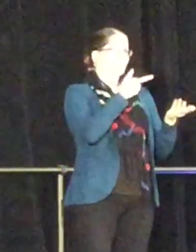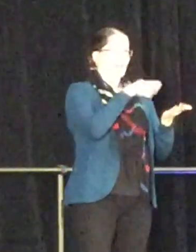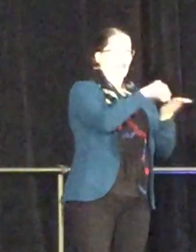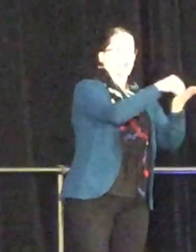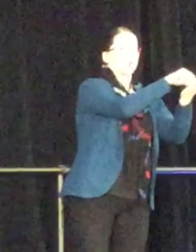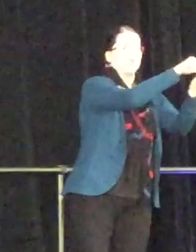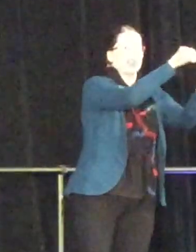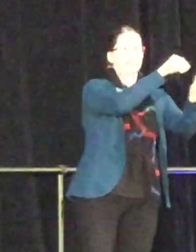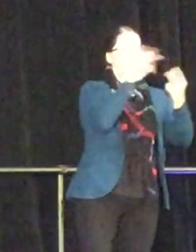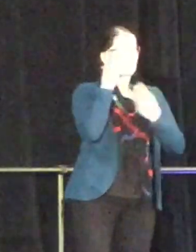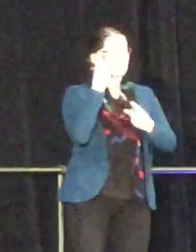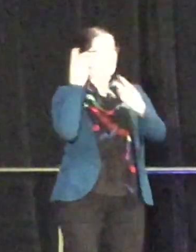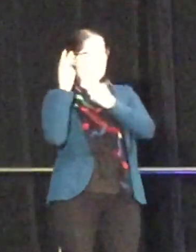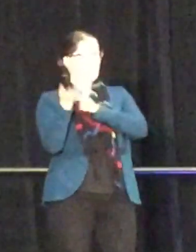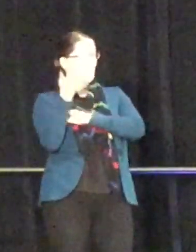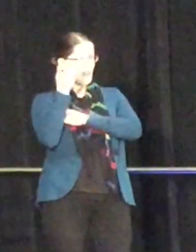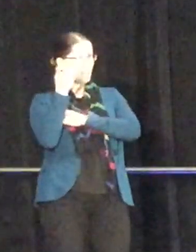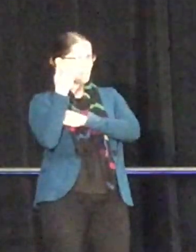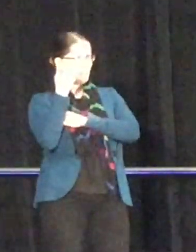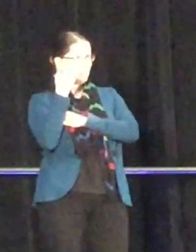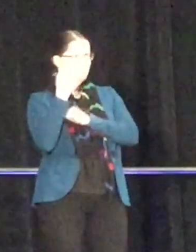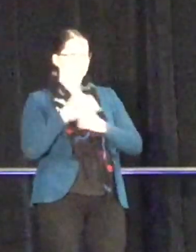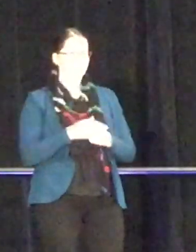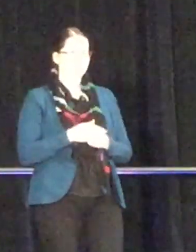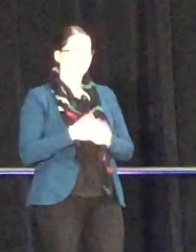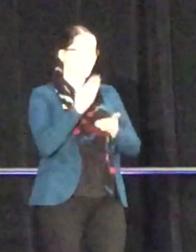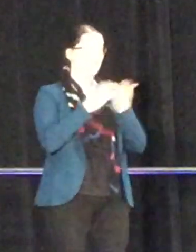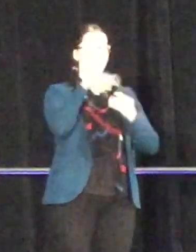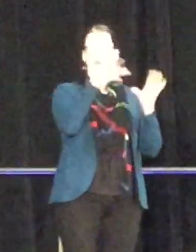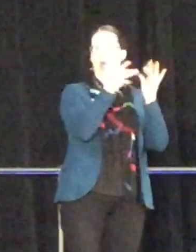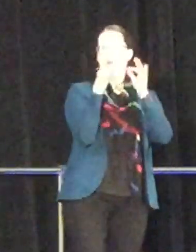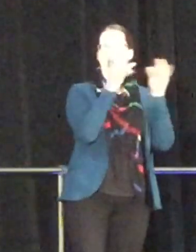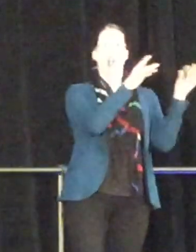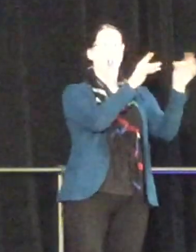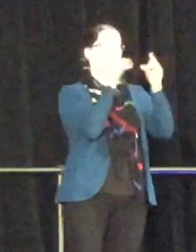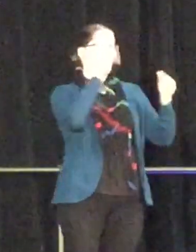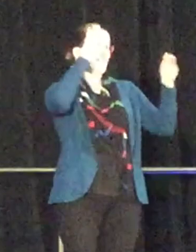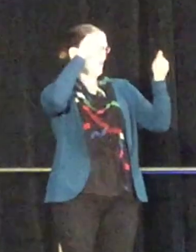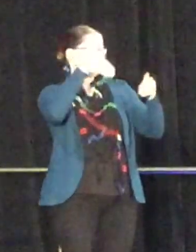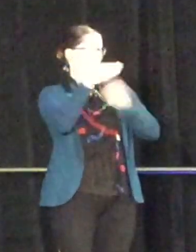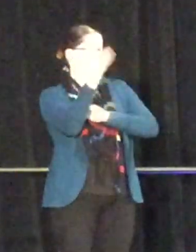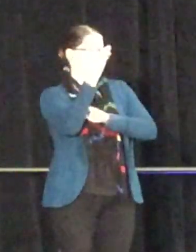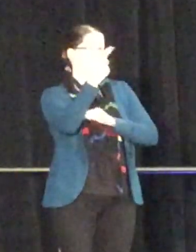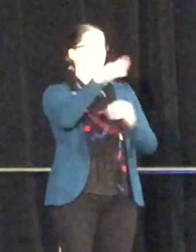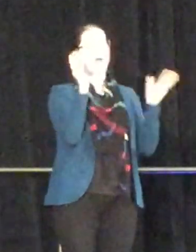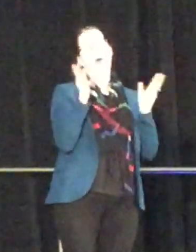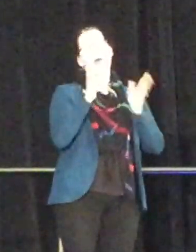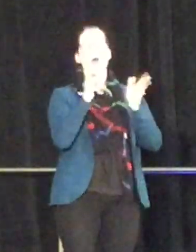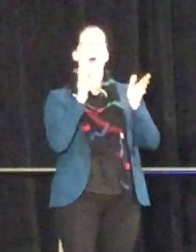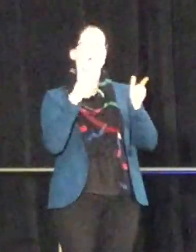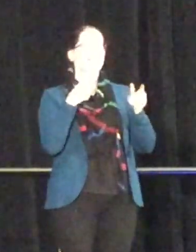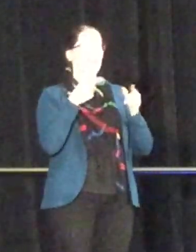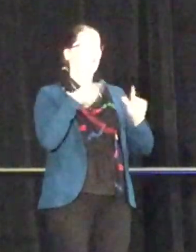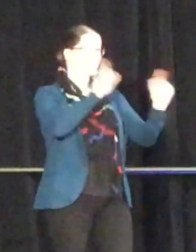it. Go back to all the turning talks and stuff. Some of you never talked about what I asked you to talk about. You just talked about whatever you wanted to